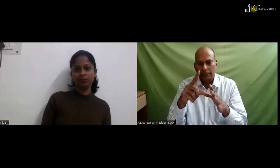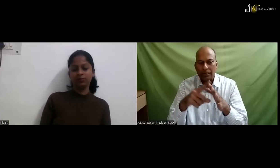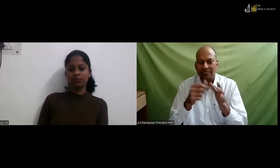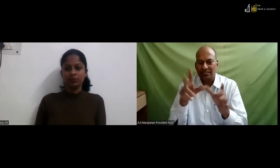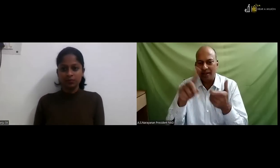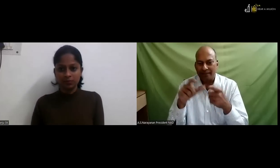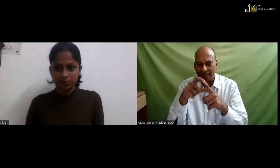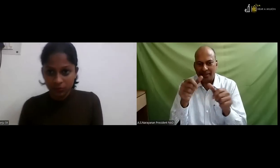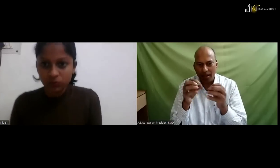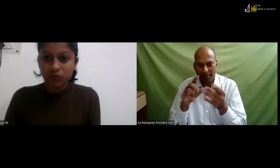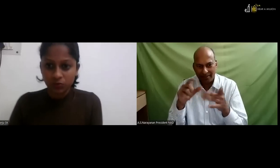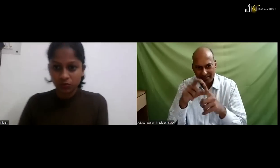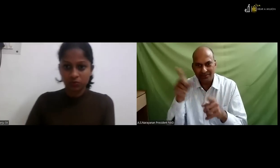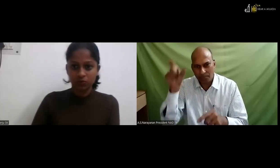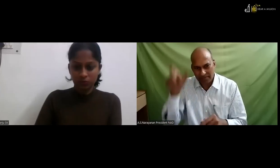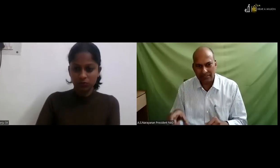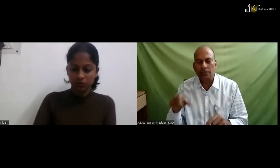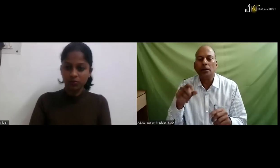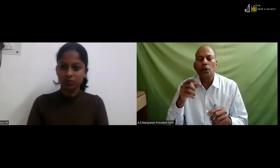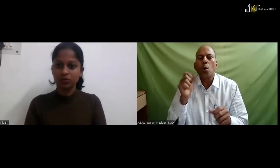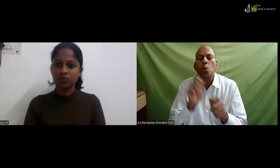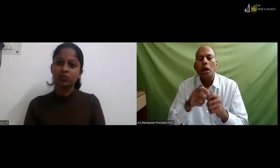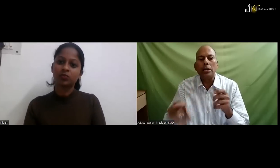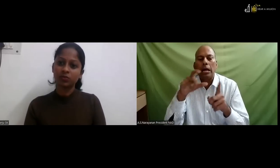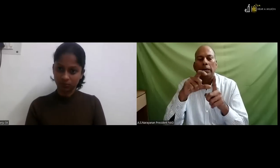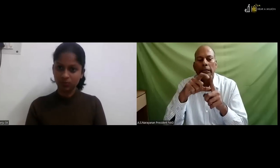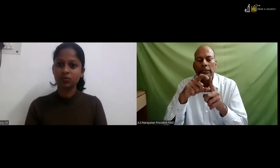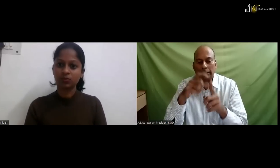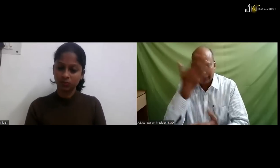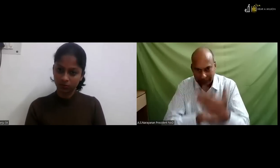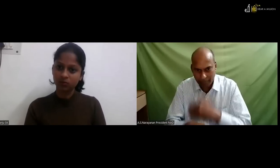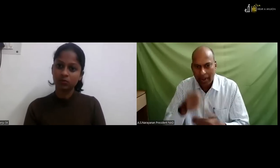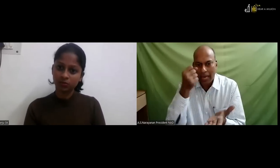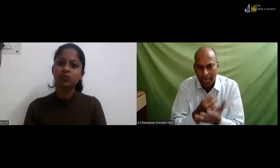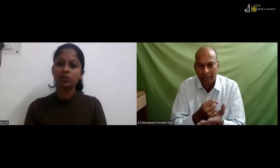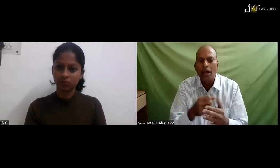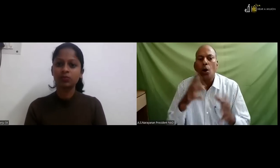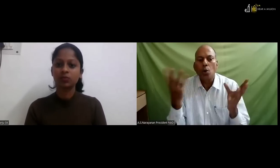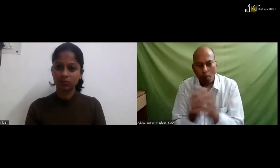Javed, he took an initiative. You were saying about it? Yeah, so I was saying about Javed,